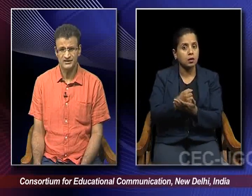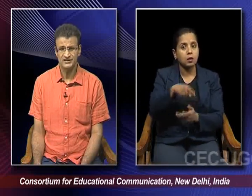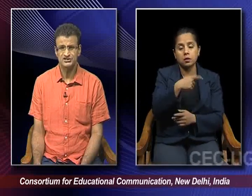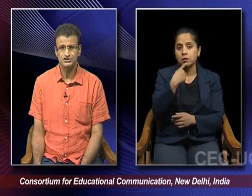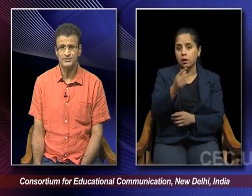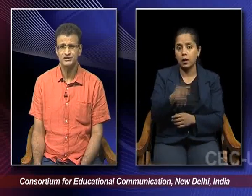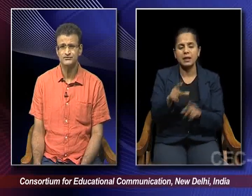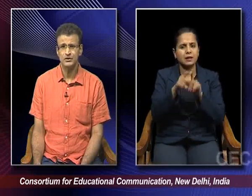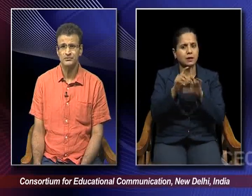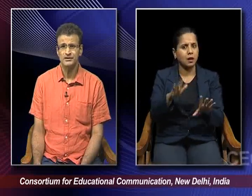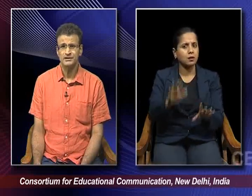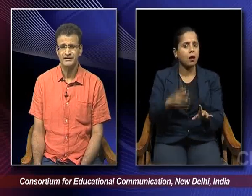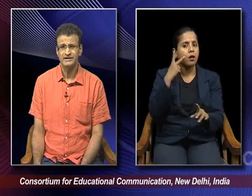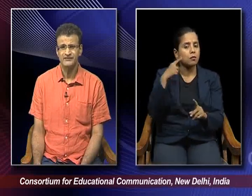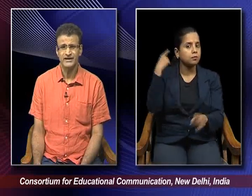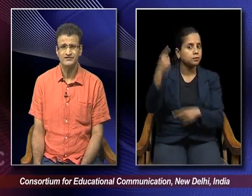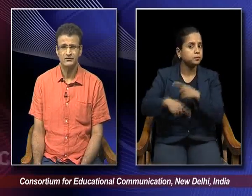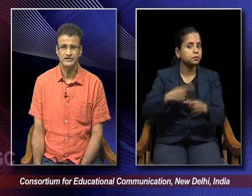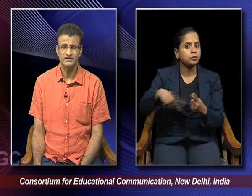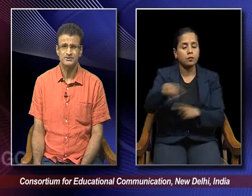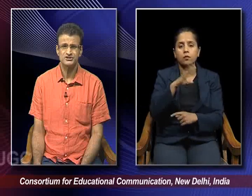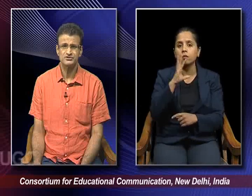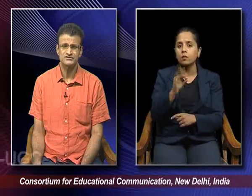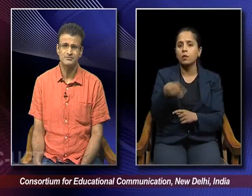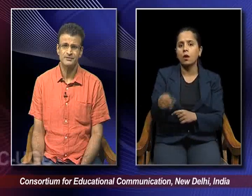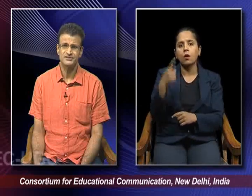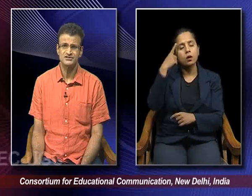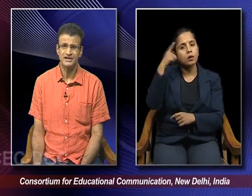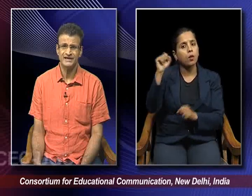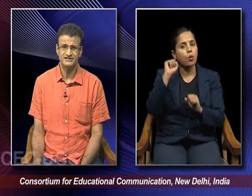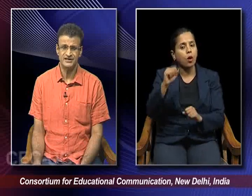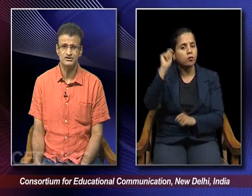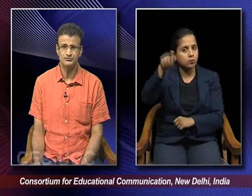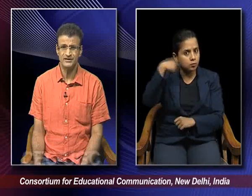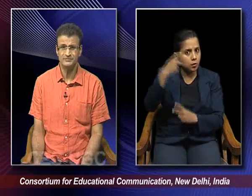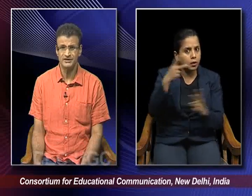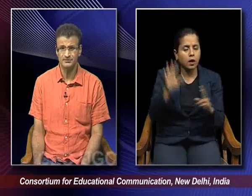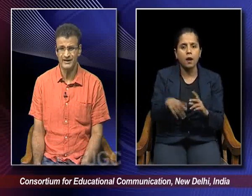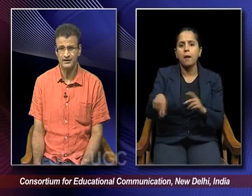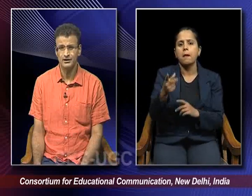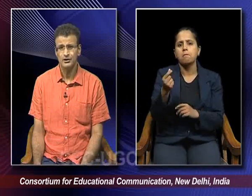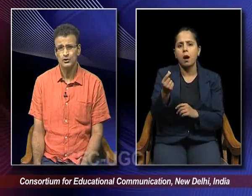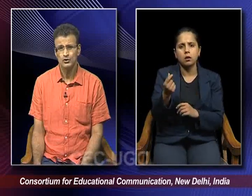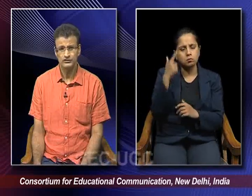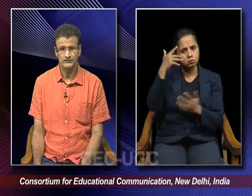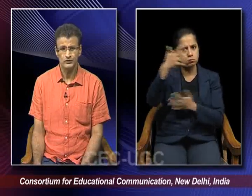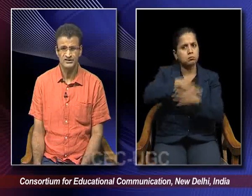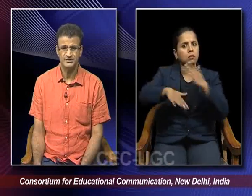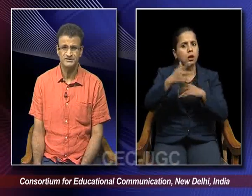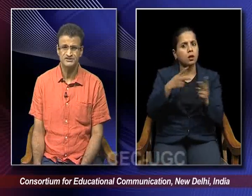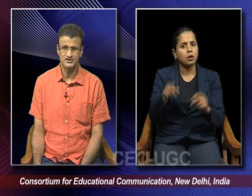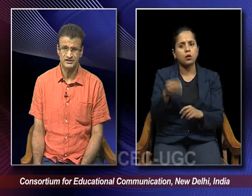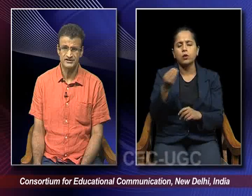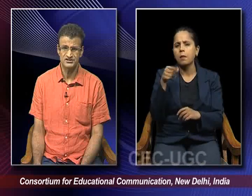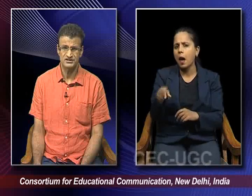that the danger springs from the fact that production of cinema picture lies in hands of money-making men who, with a few